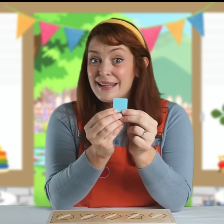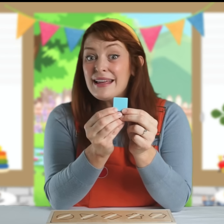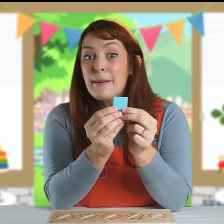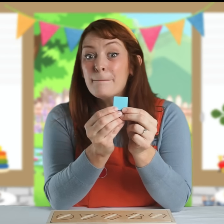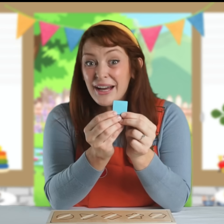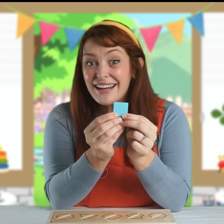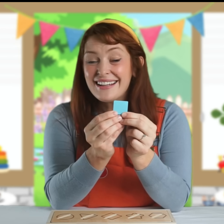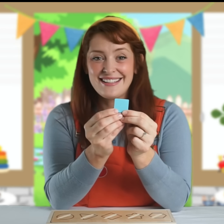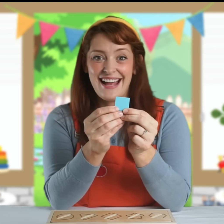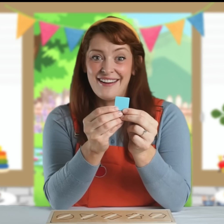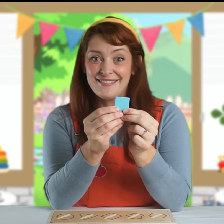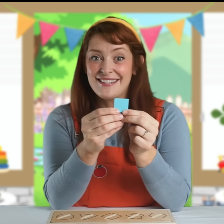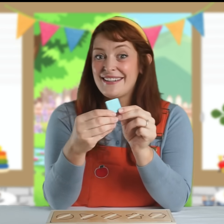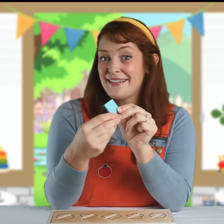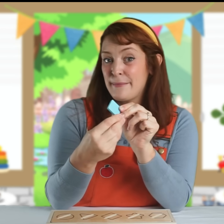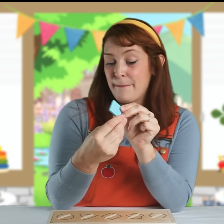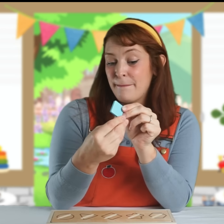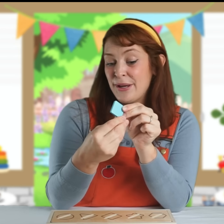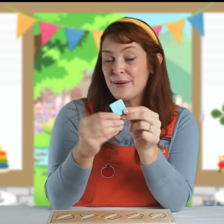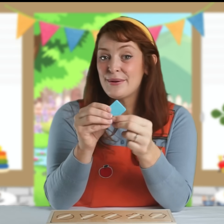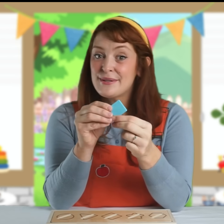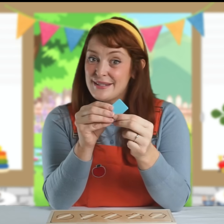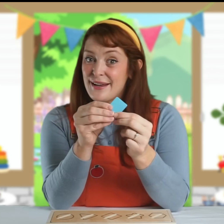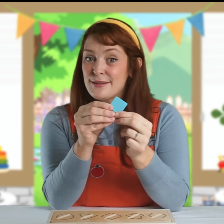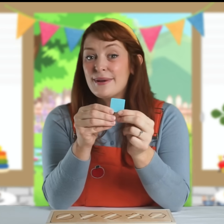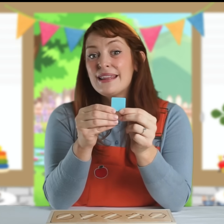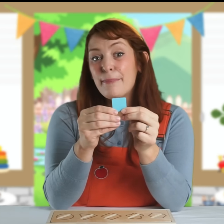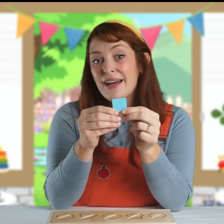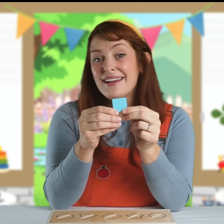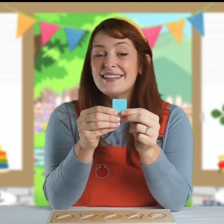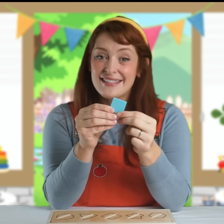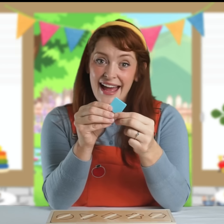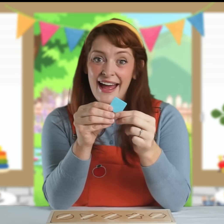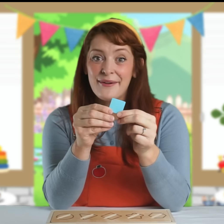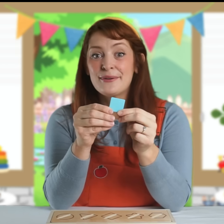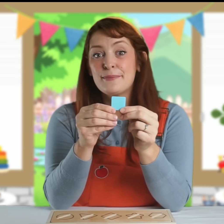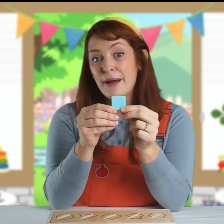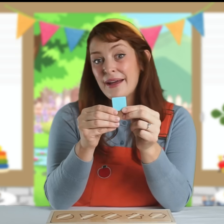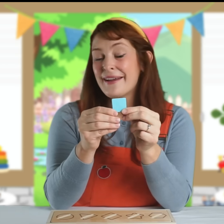the B sound. Blue starts with the B sound. B,